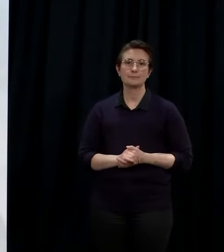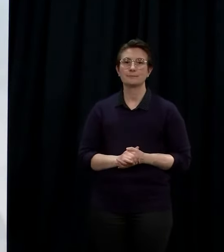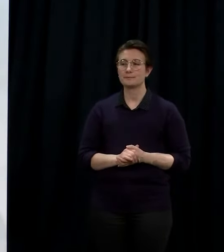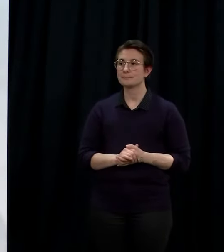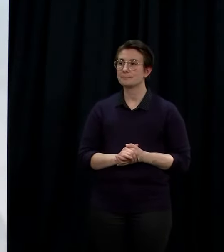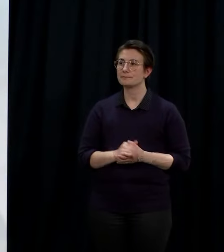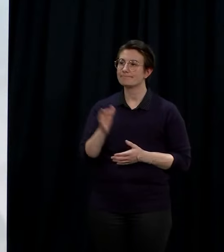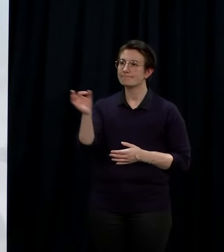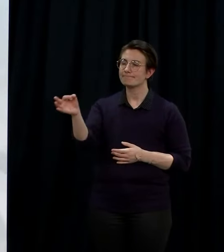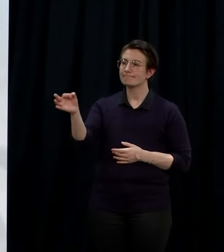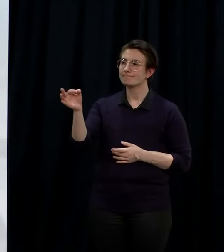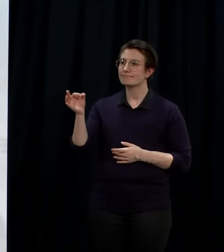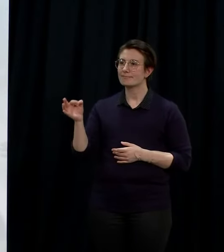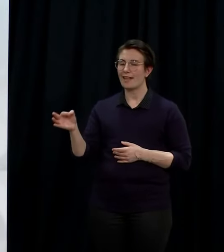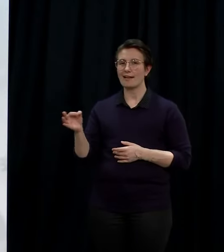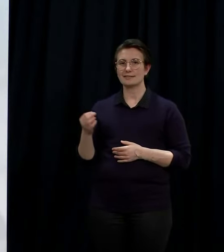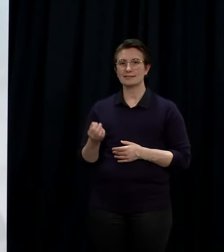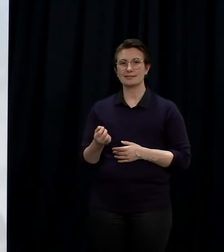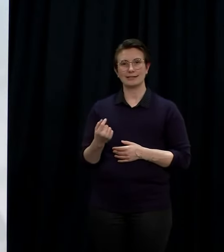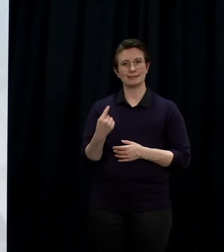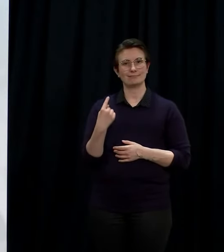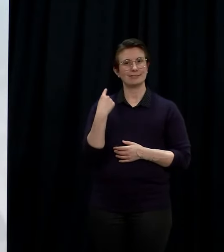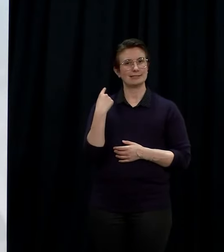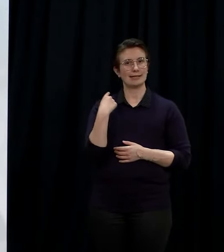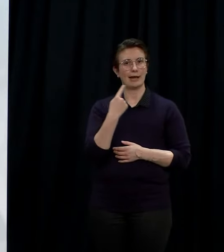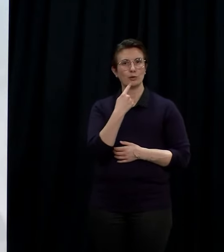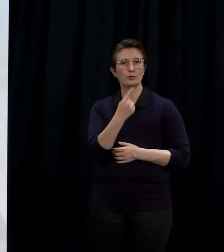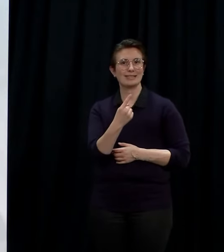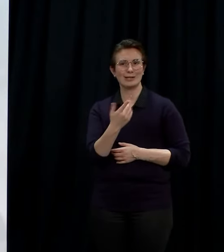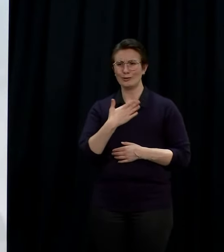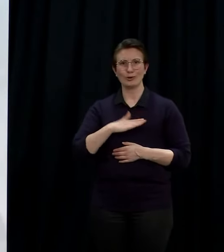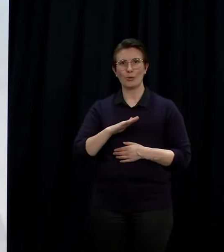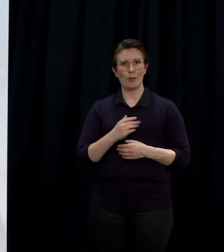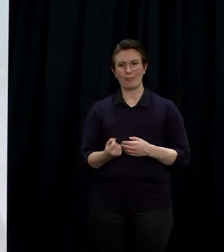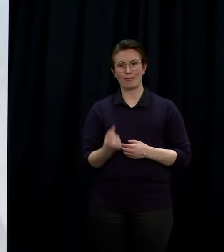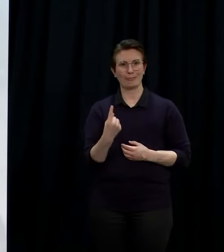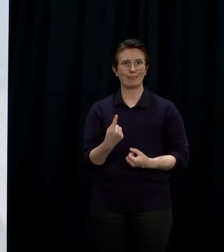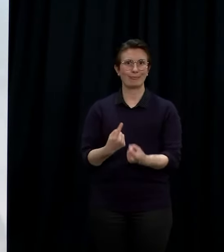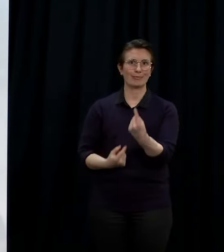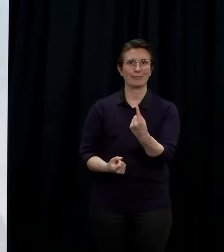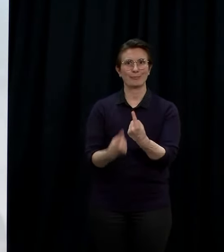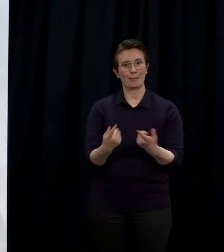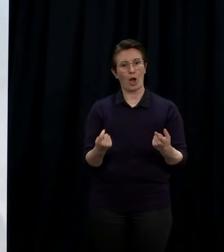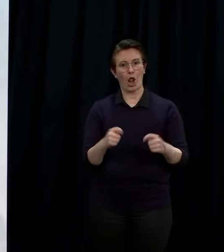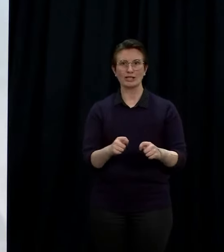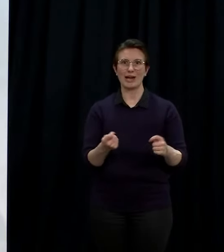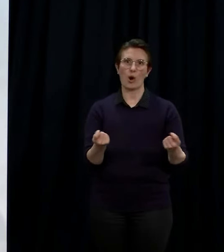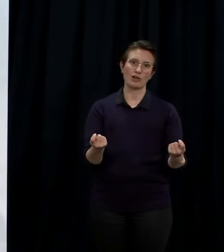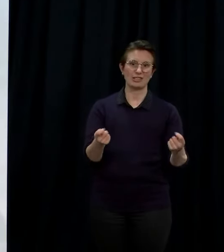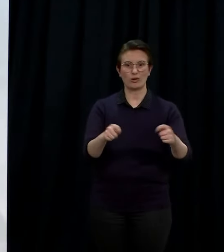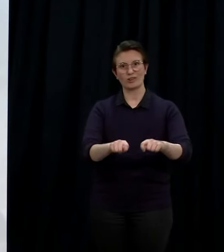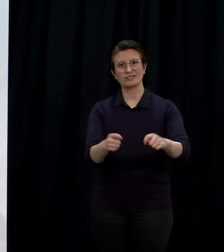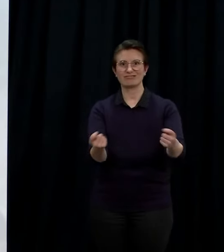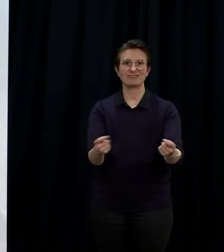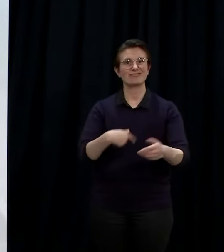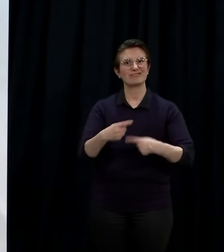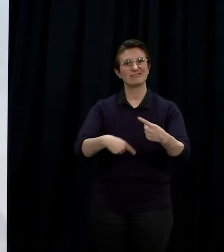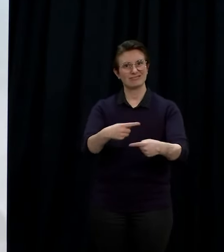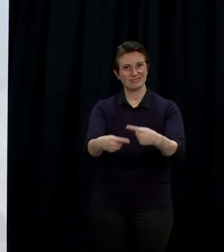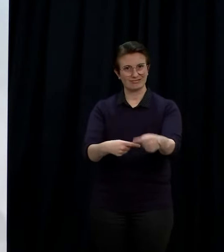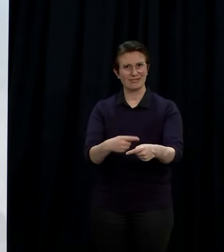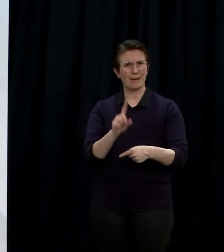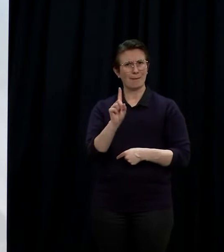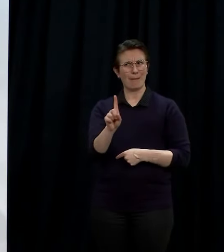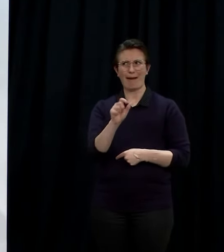have lockdowns Correct. Ongoing. Correct. How could you avoid a lockdown though when, if there's